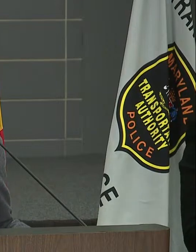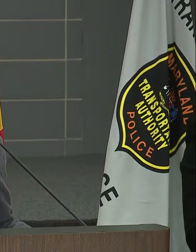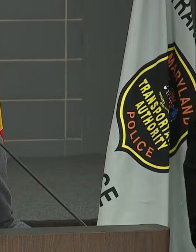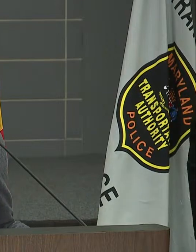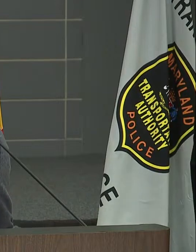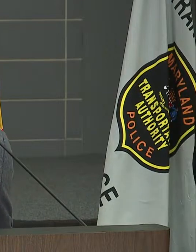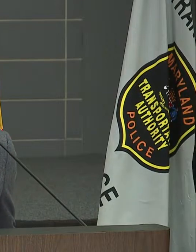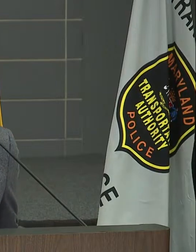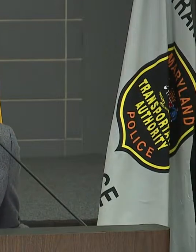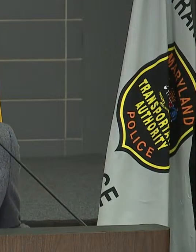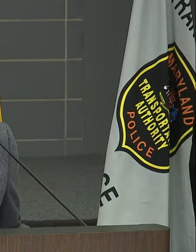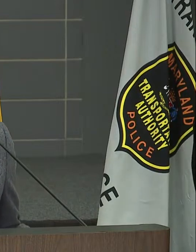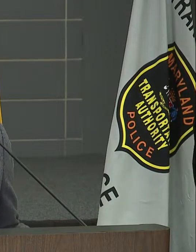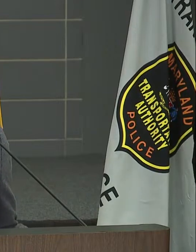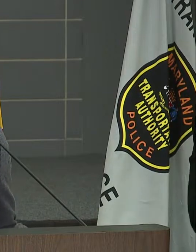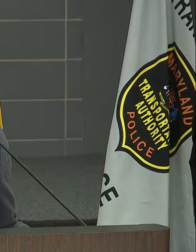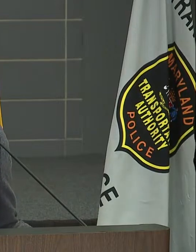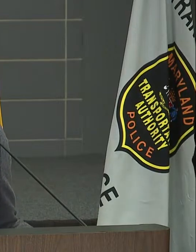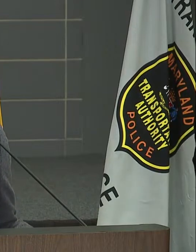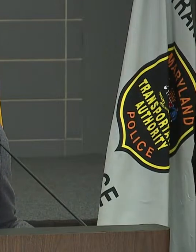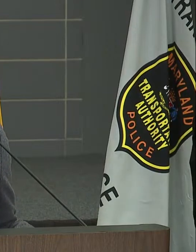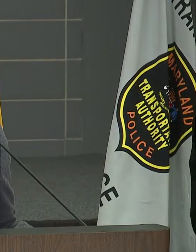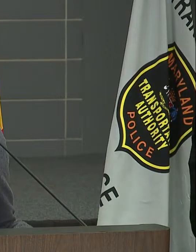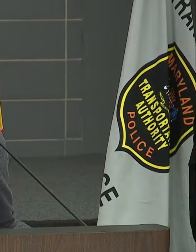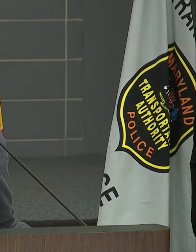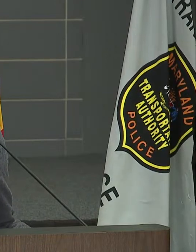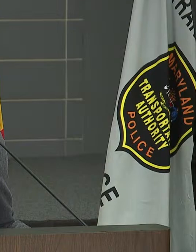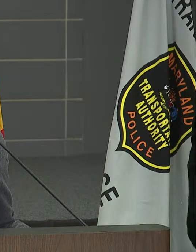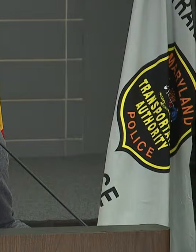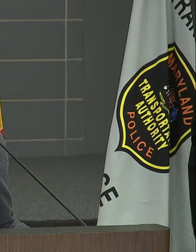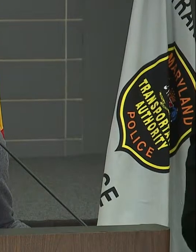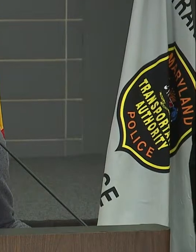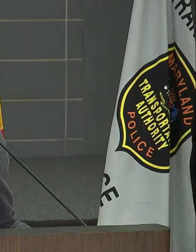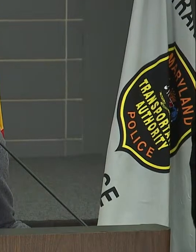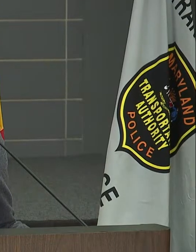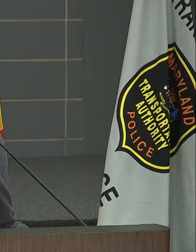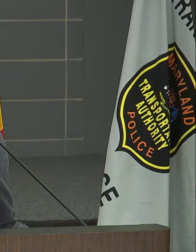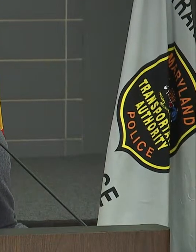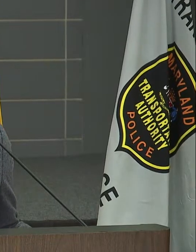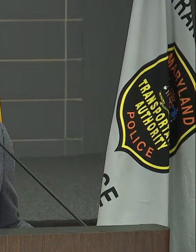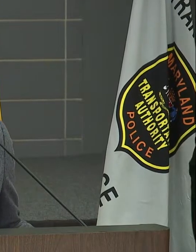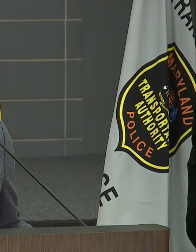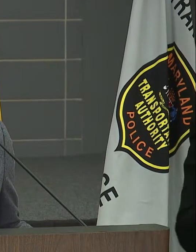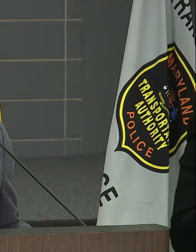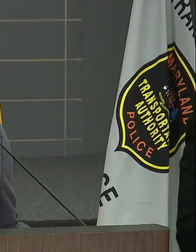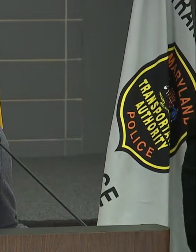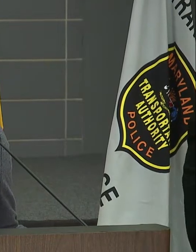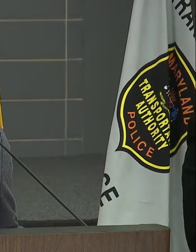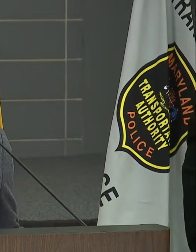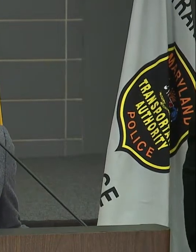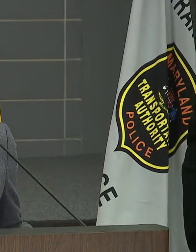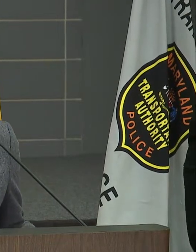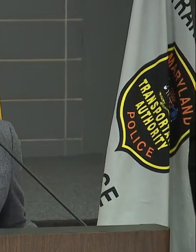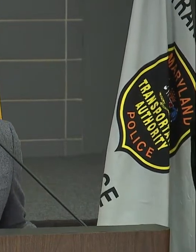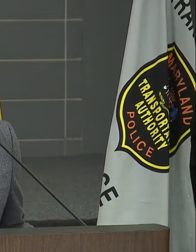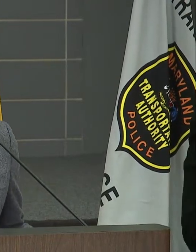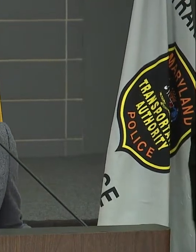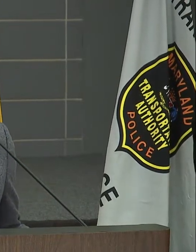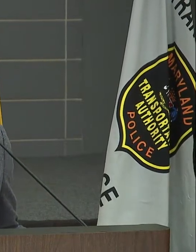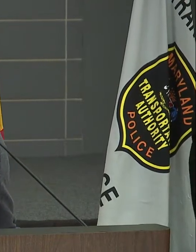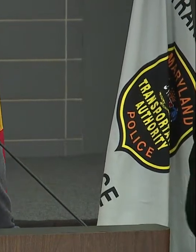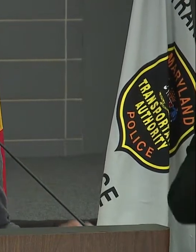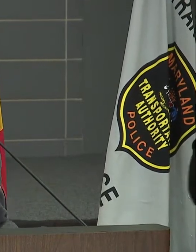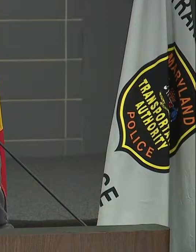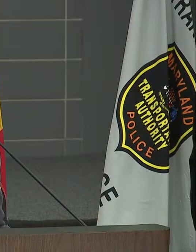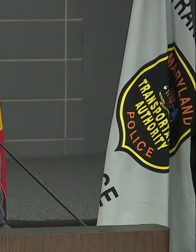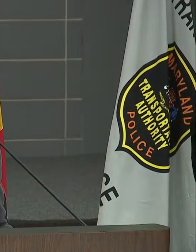of America's most influential companies and philanthropic organizations, and some of our state's most ambitious